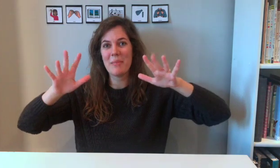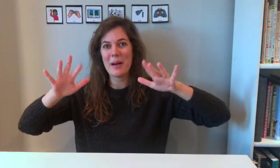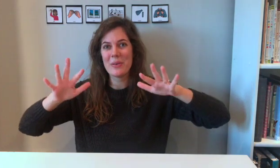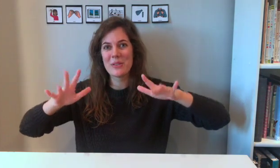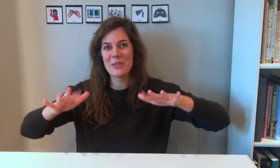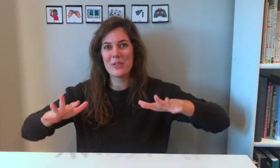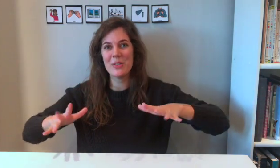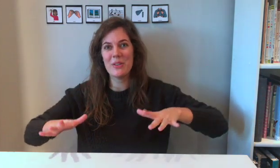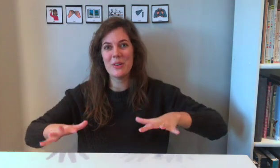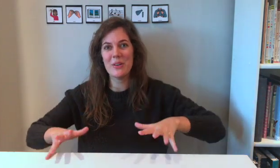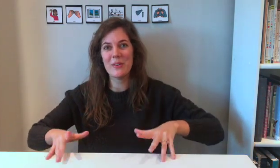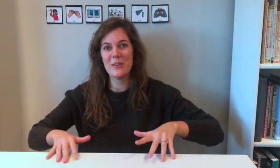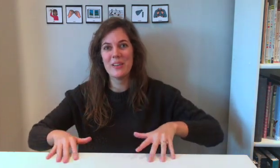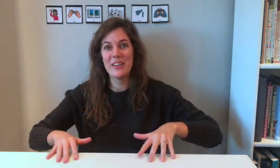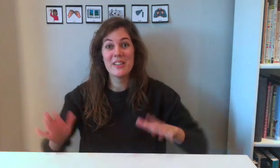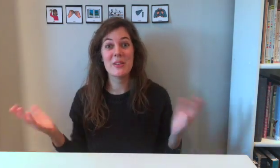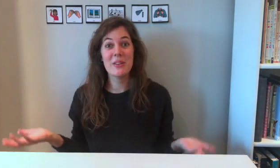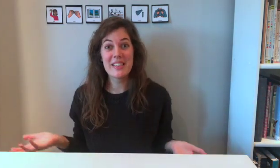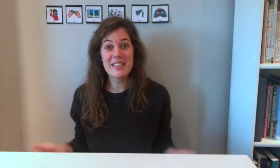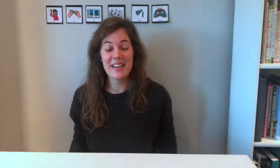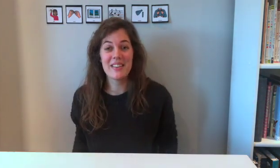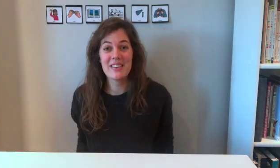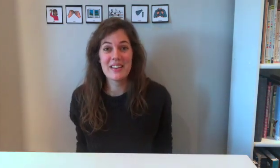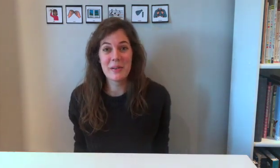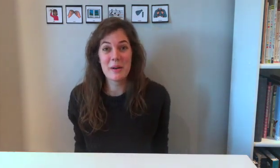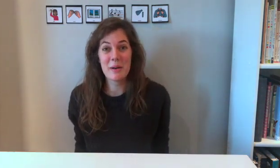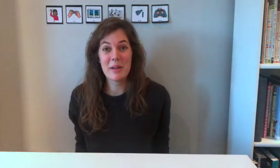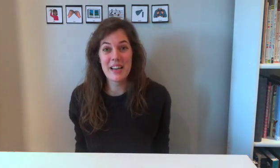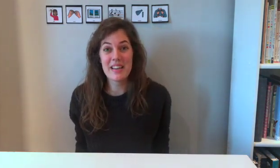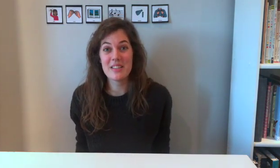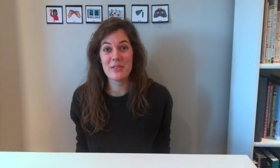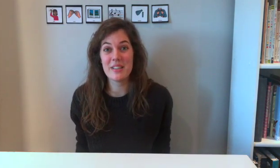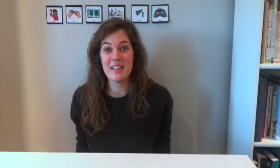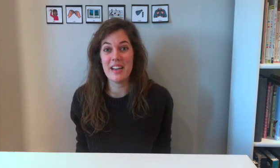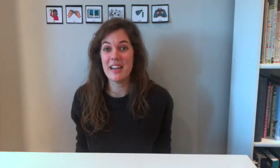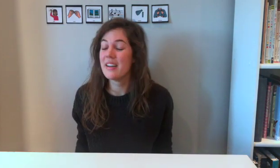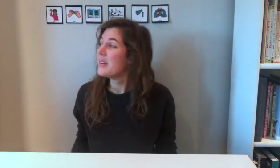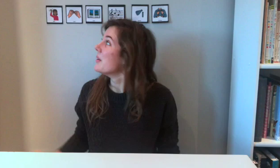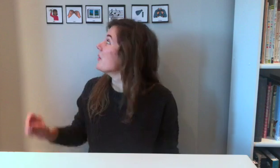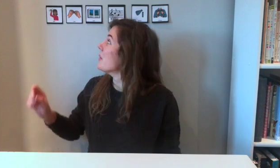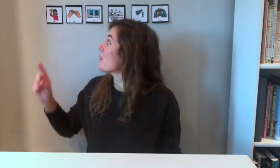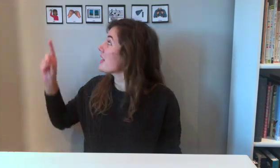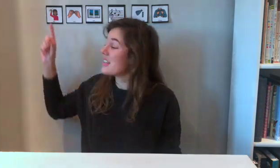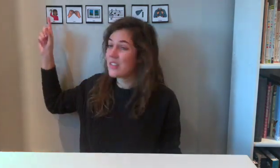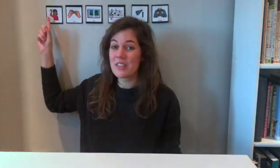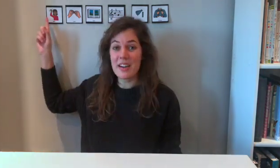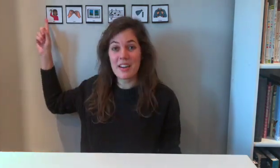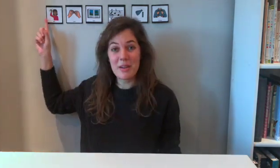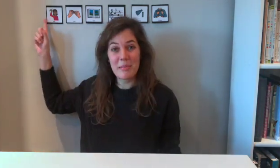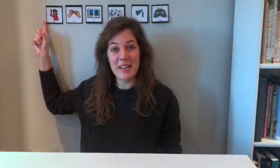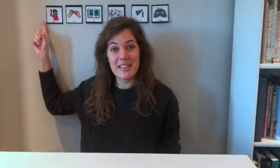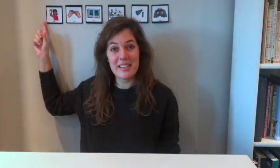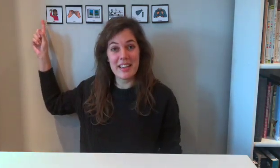about snow. So let's take a look at what our plan is for today. We're going to start by singing